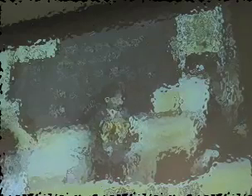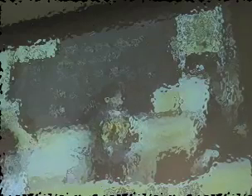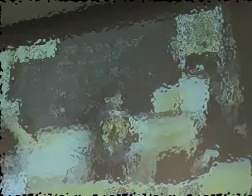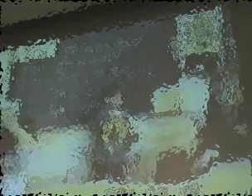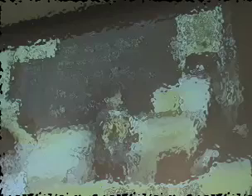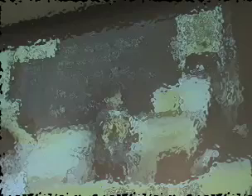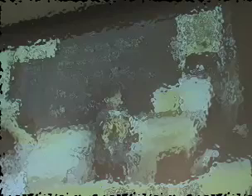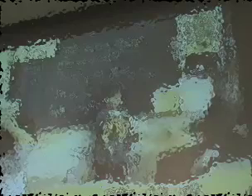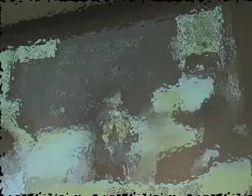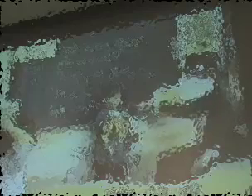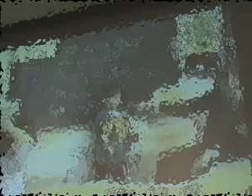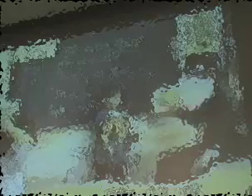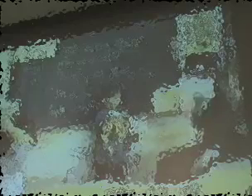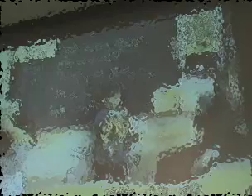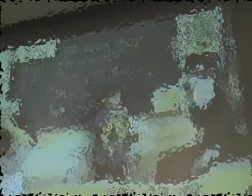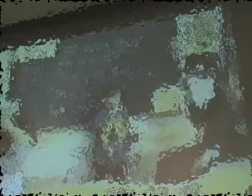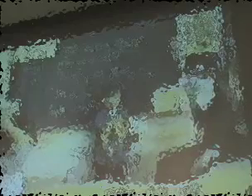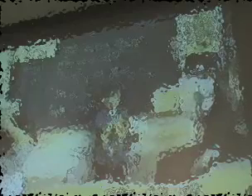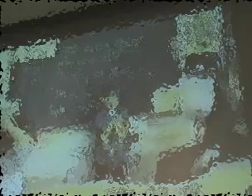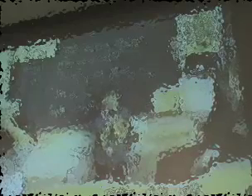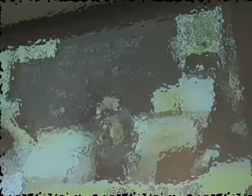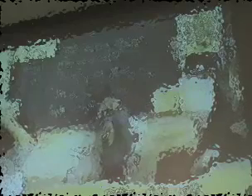sunny. You're not sunny?